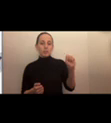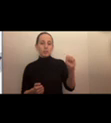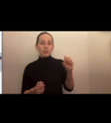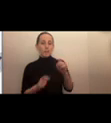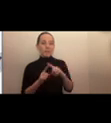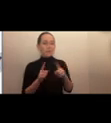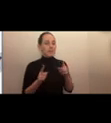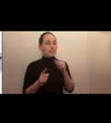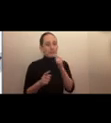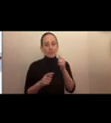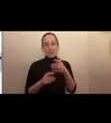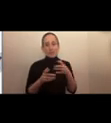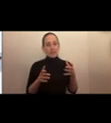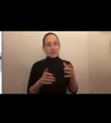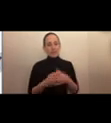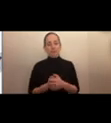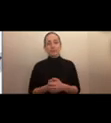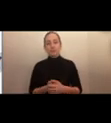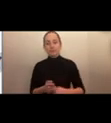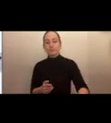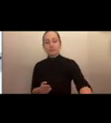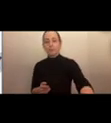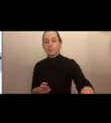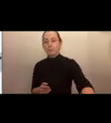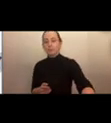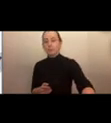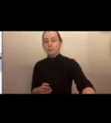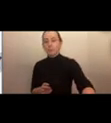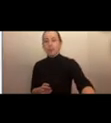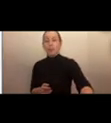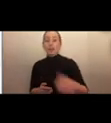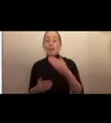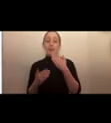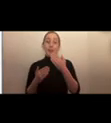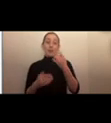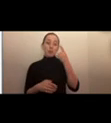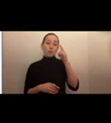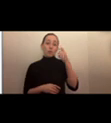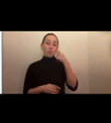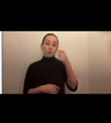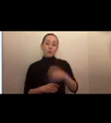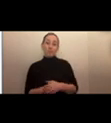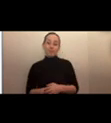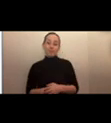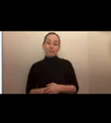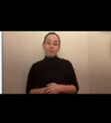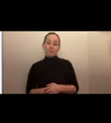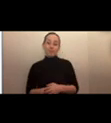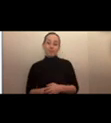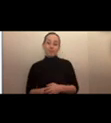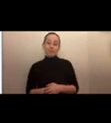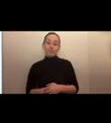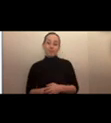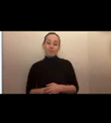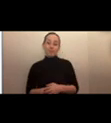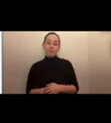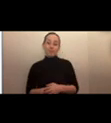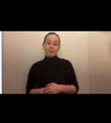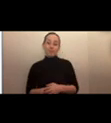There are some deaf psychiatrists, but there aren't a lot, and it's hard to access. Thank you for watching.